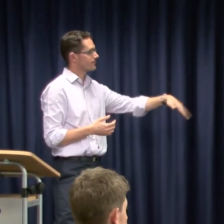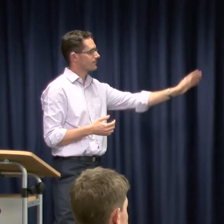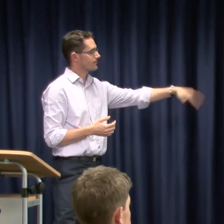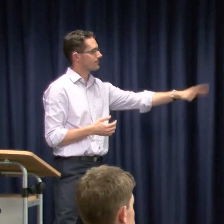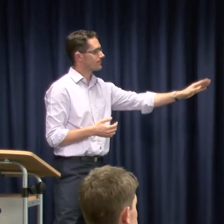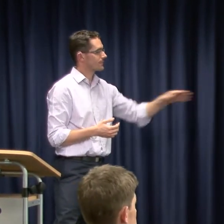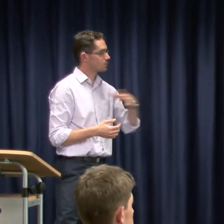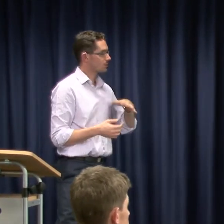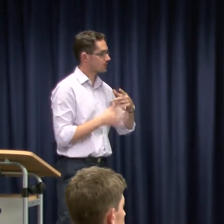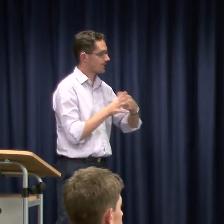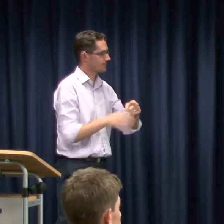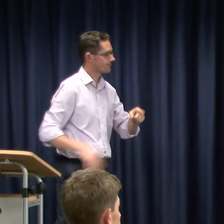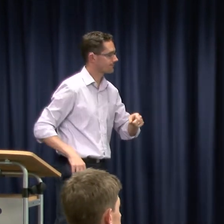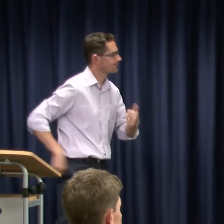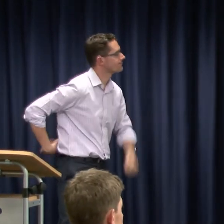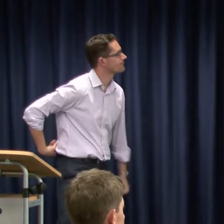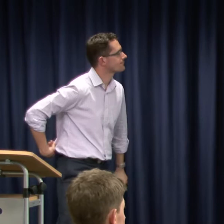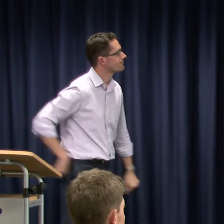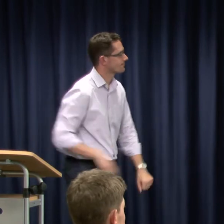Chris, do you want to answer that one?